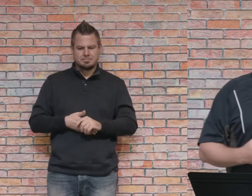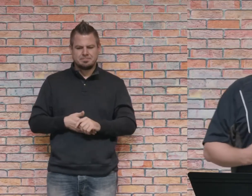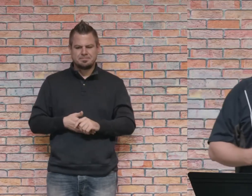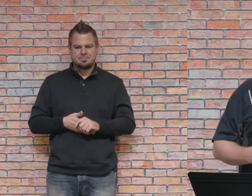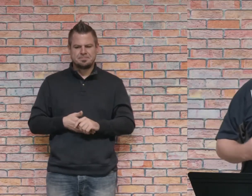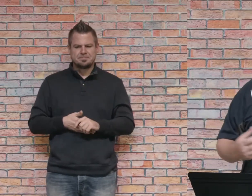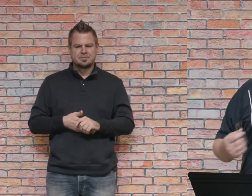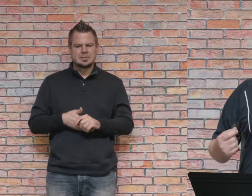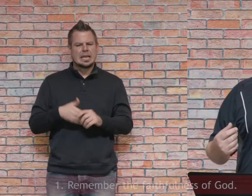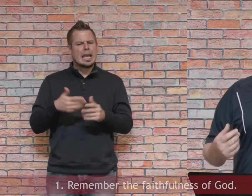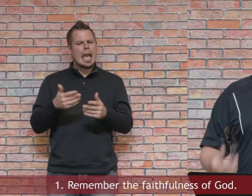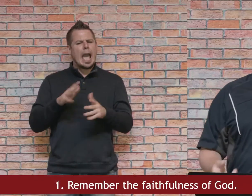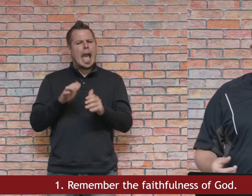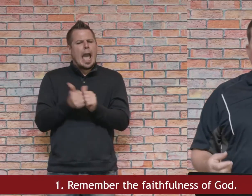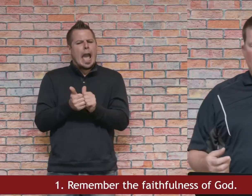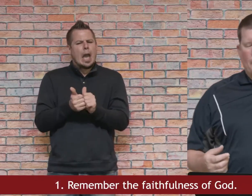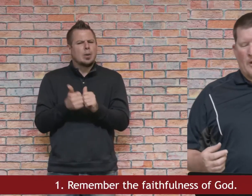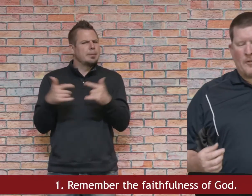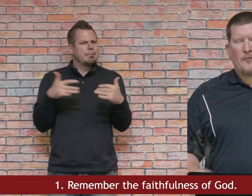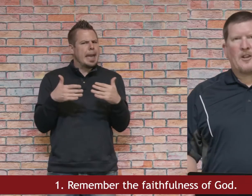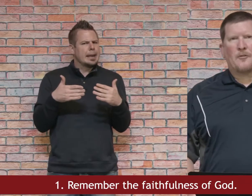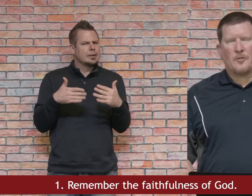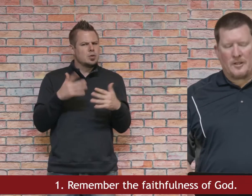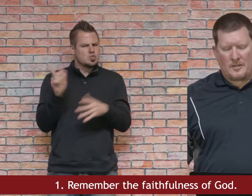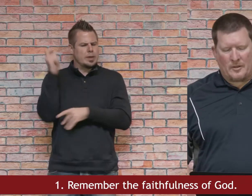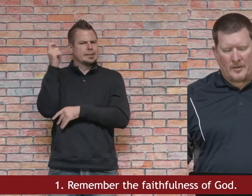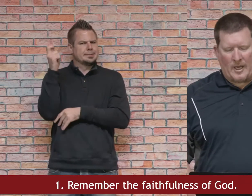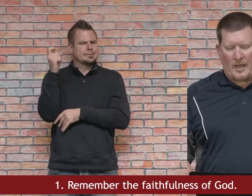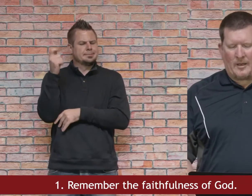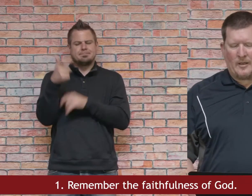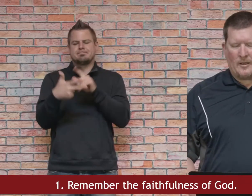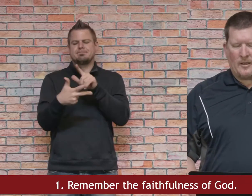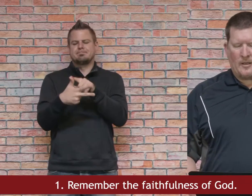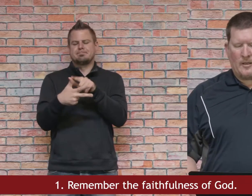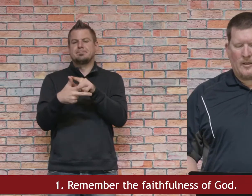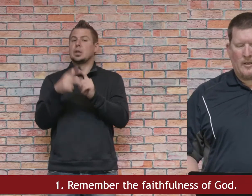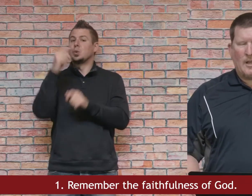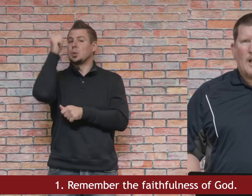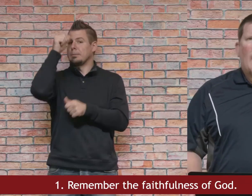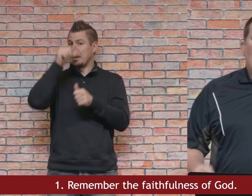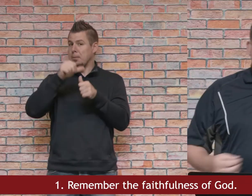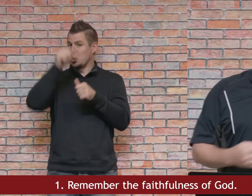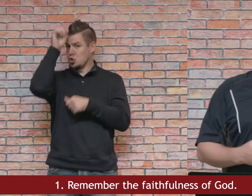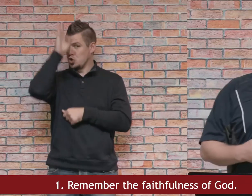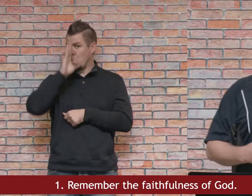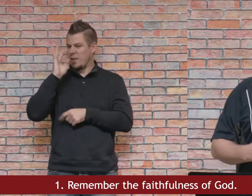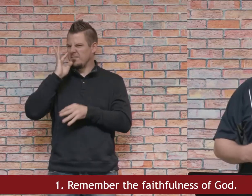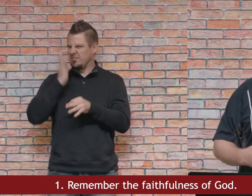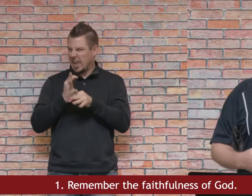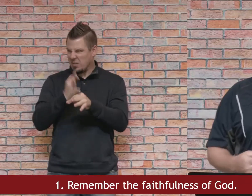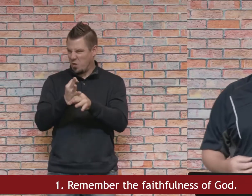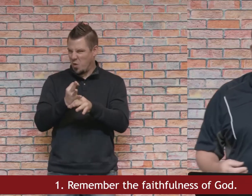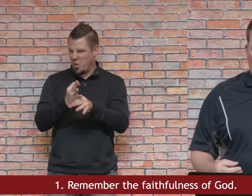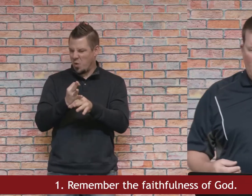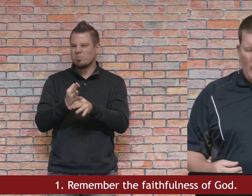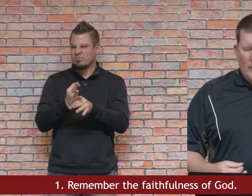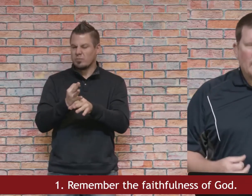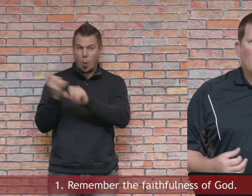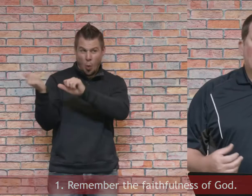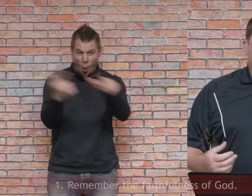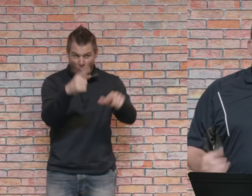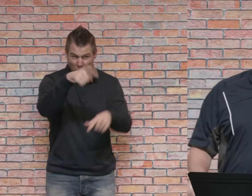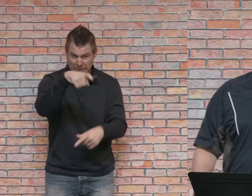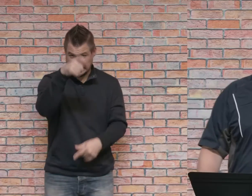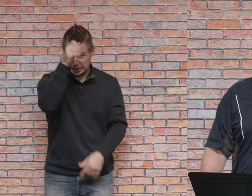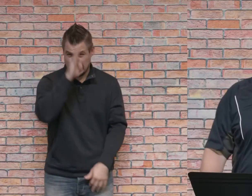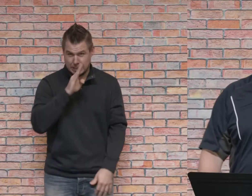this drift, we need to remember the faithfulness of God. Everybody needs God in their lives. See, the